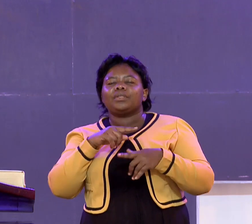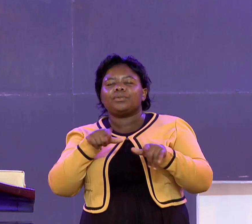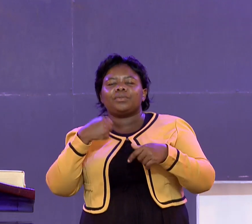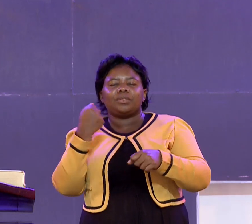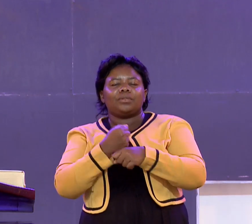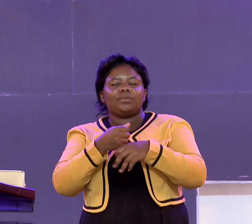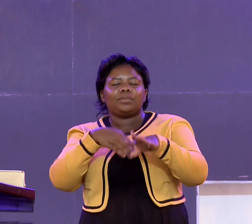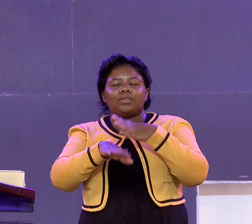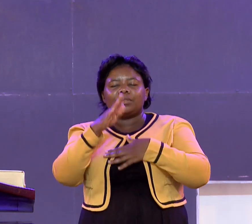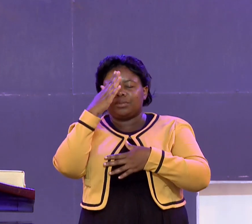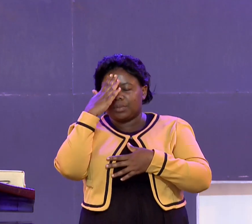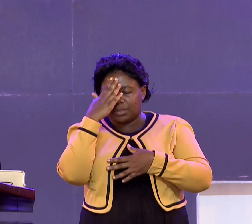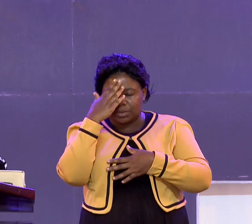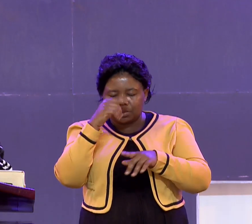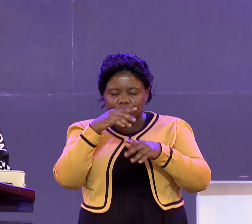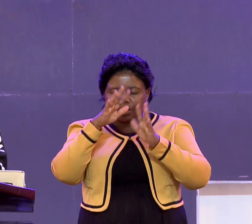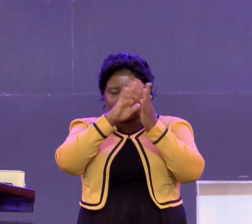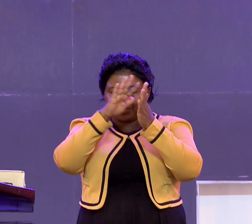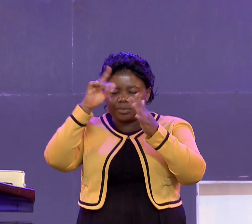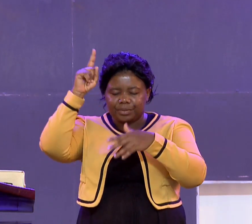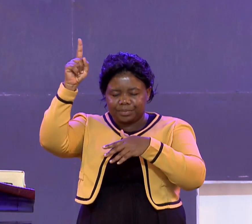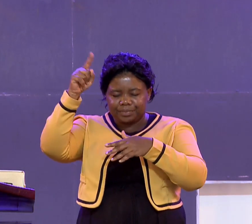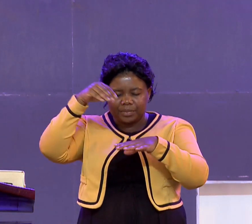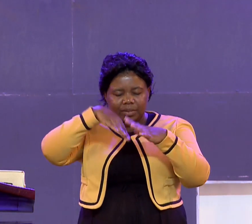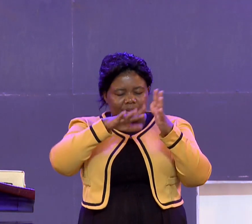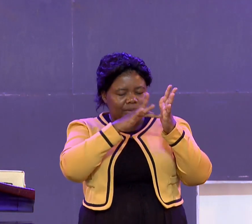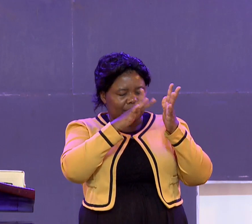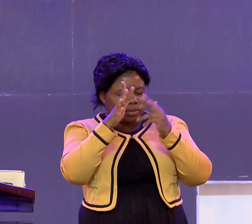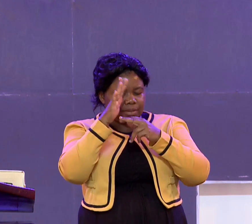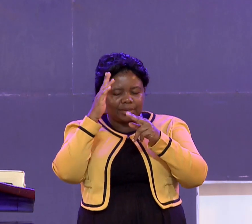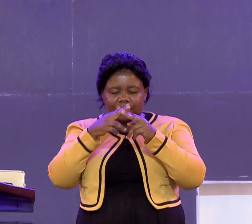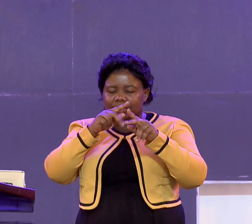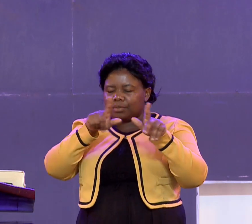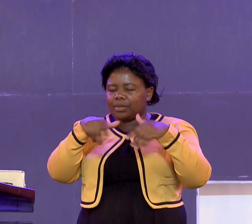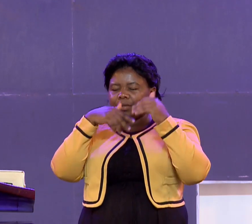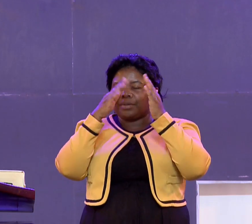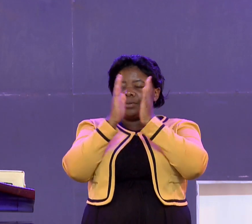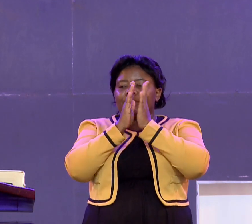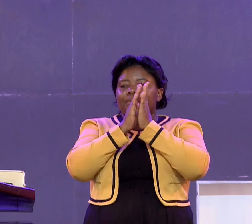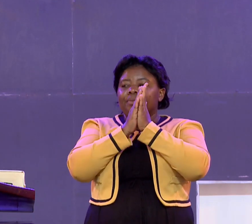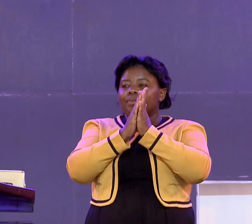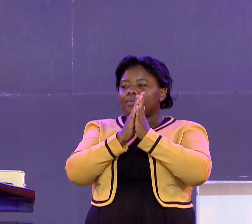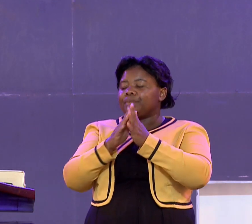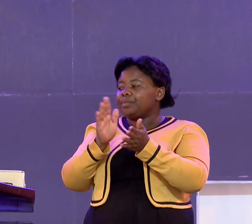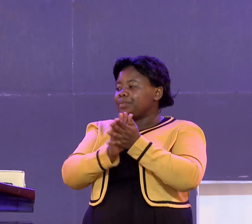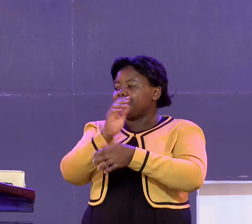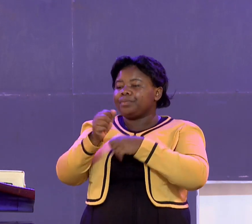We give you glory. In Jesus' name we pray. Hallelujah.